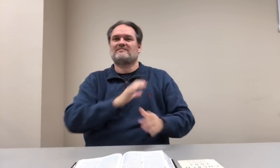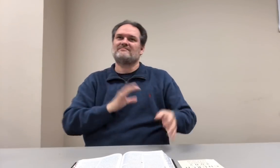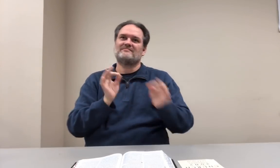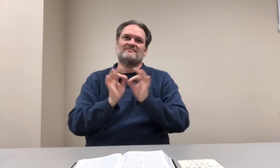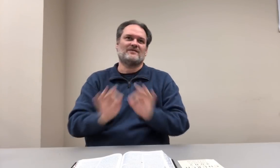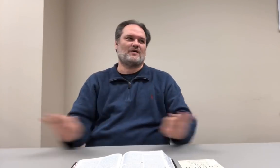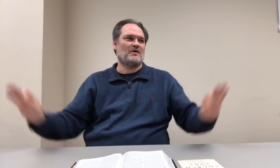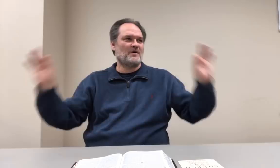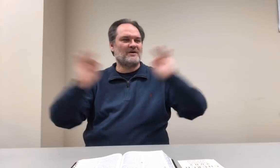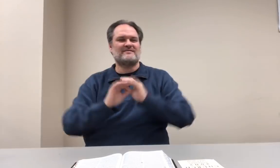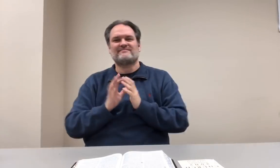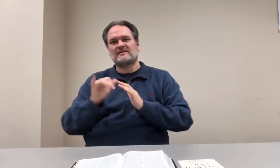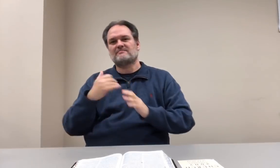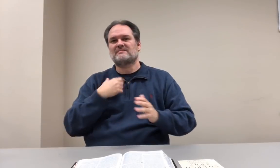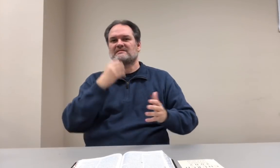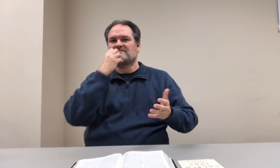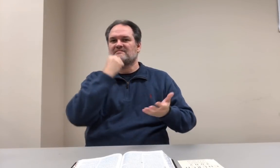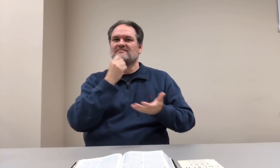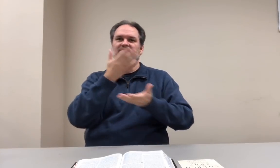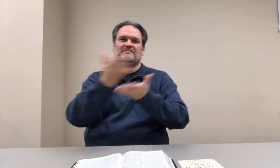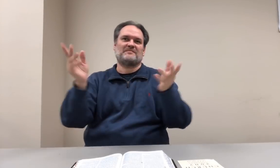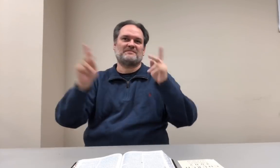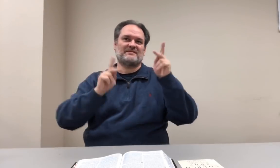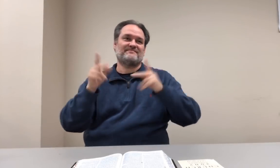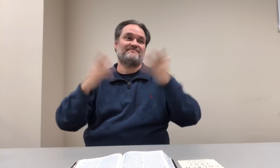in him. No change. No mutation.